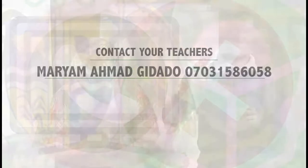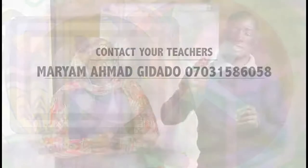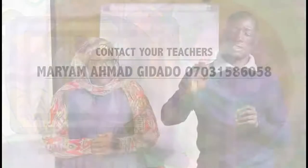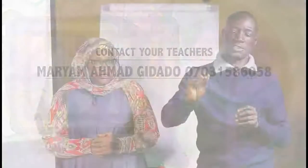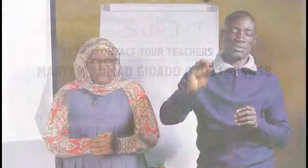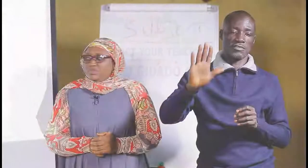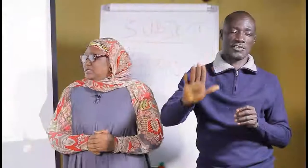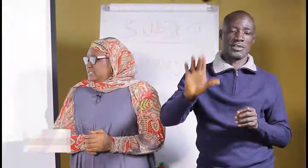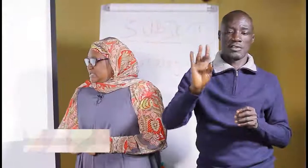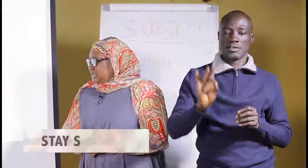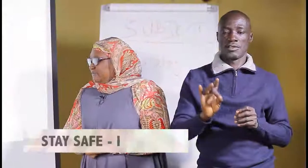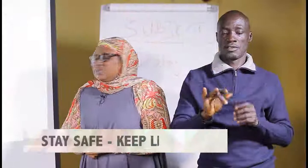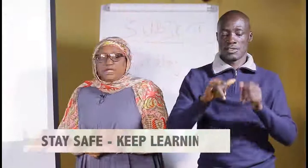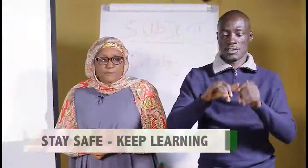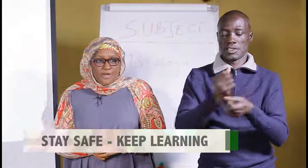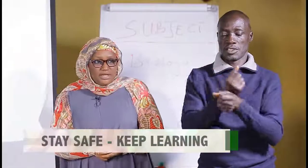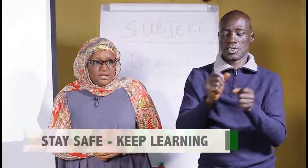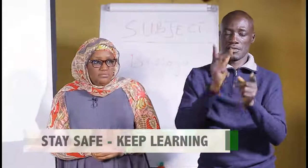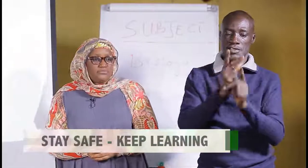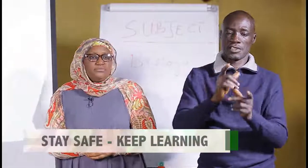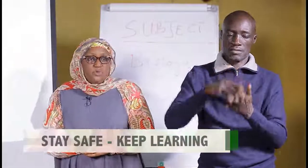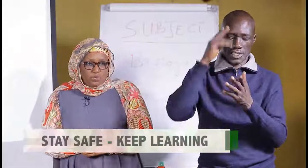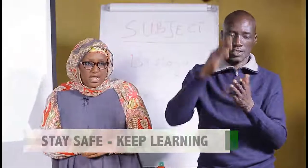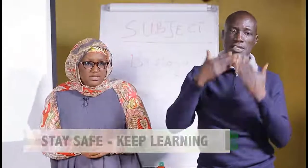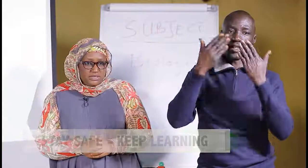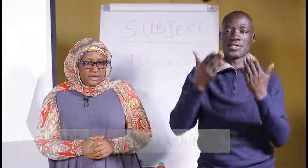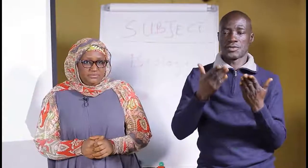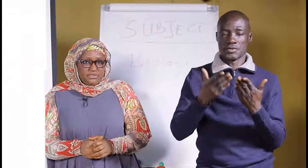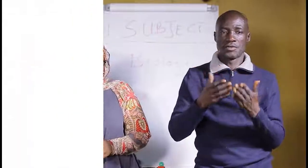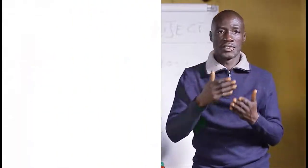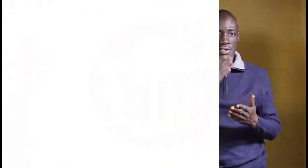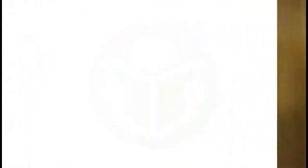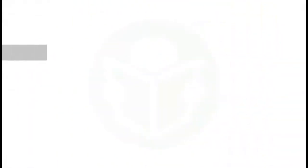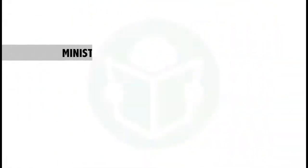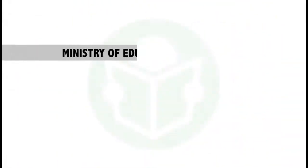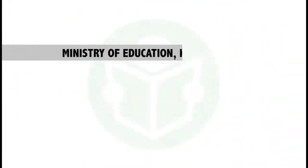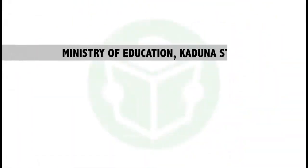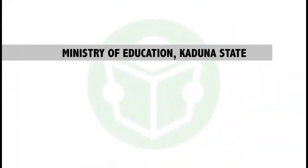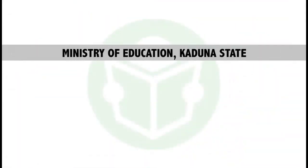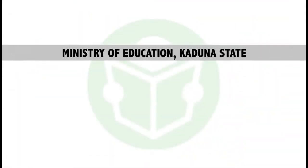070-3158-6058. Stay safe, keep learning. Corona is real. Thank you.